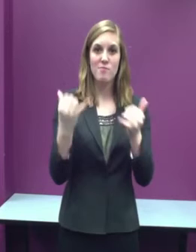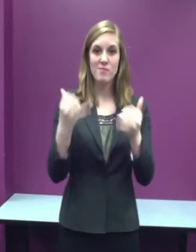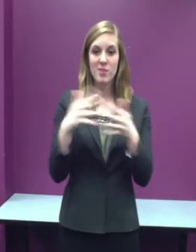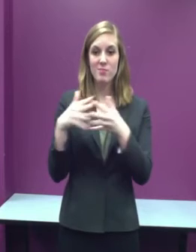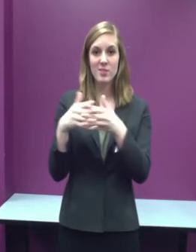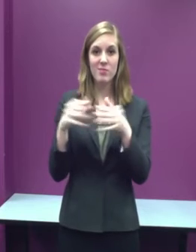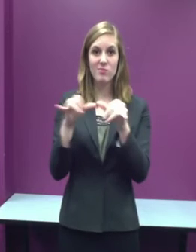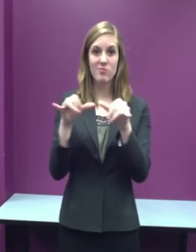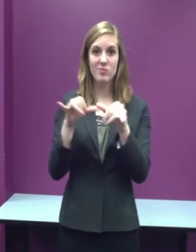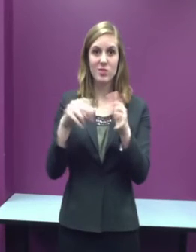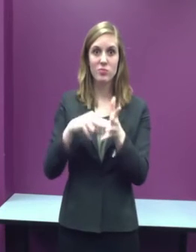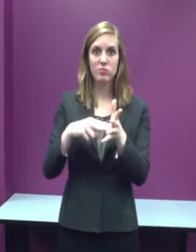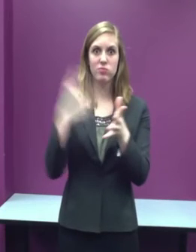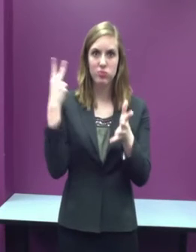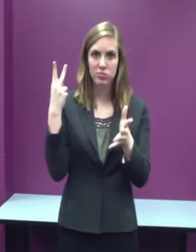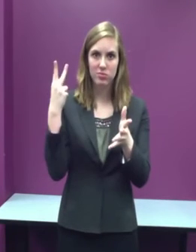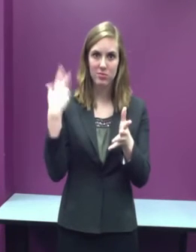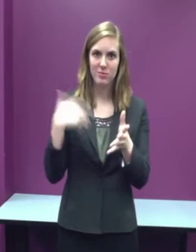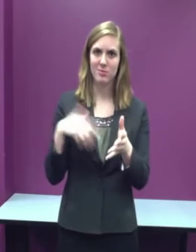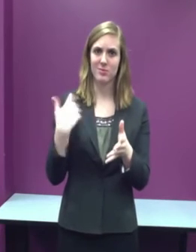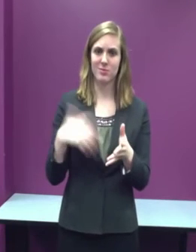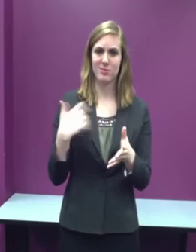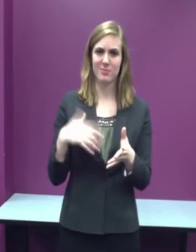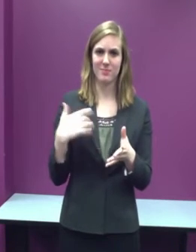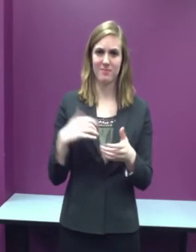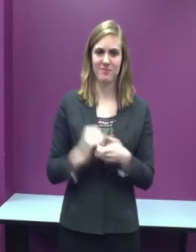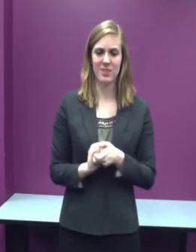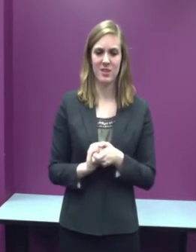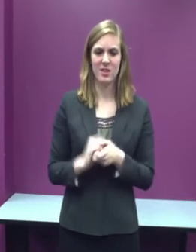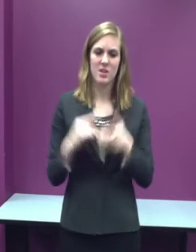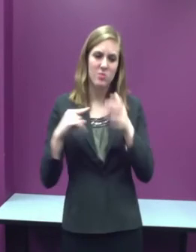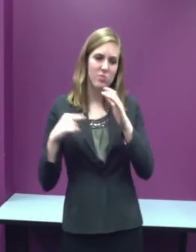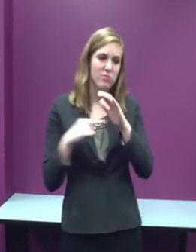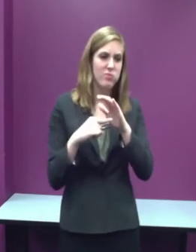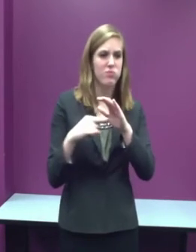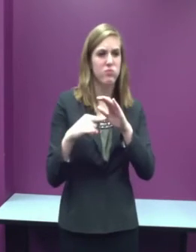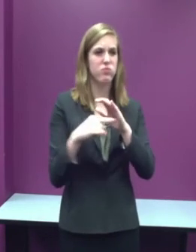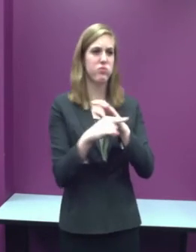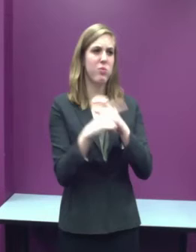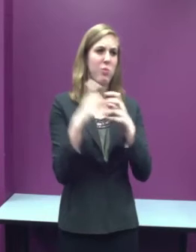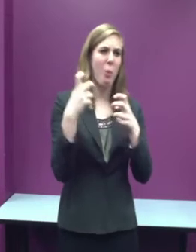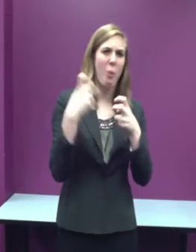To cross this unknown land would be among the most ambitious and difficult journeys ever conceived.